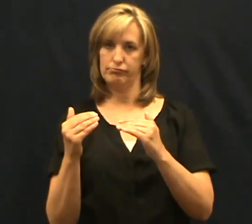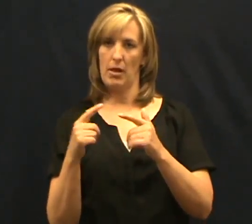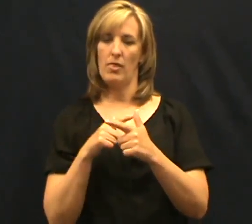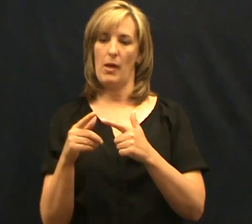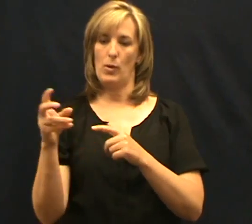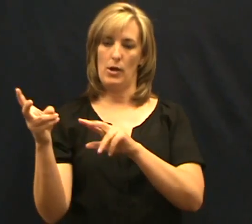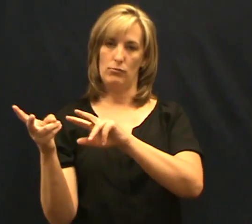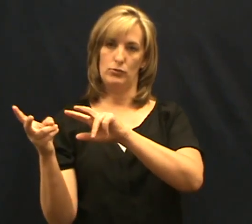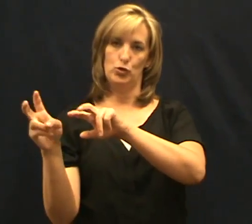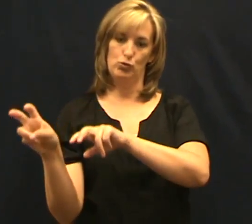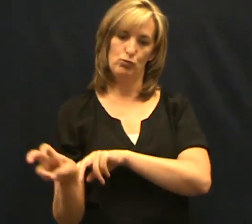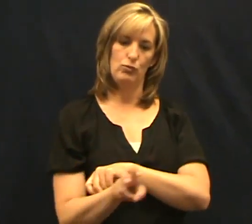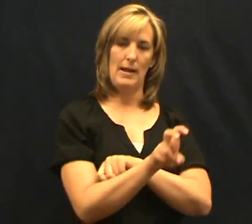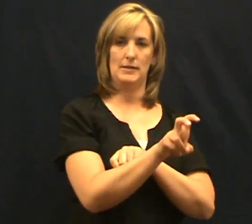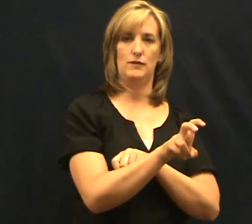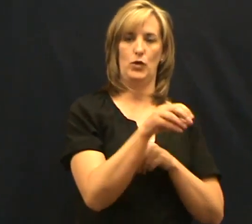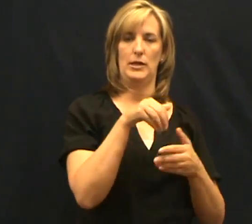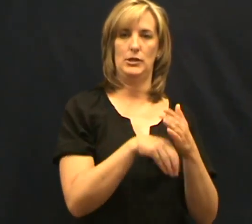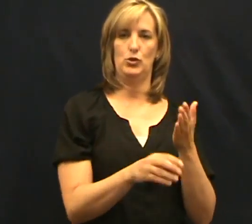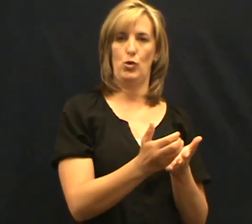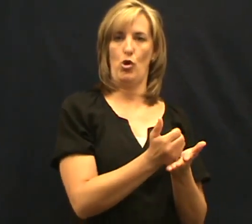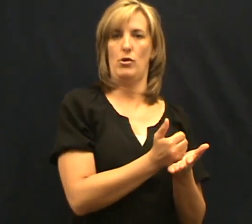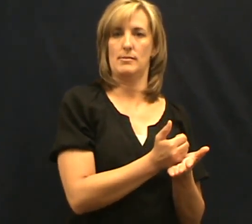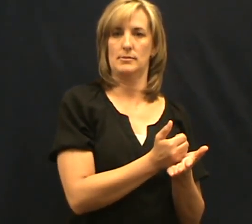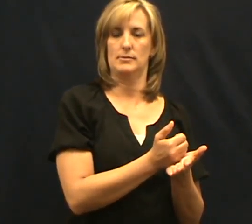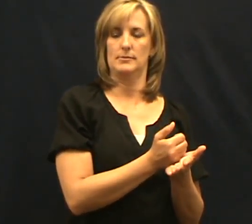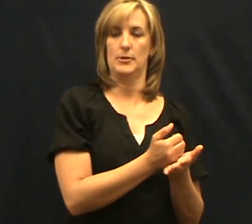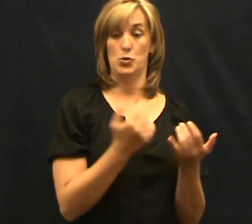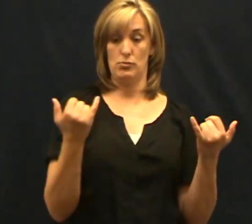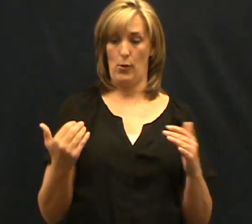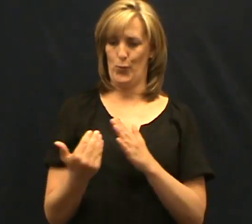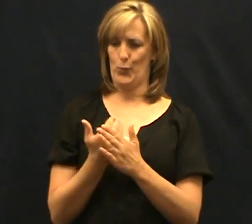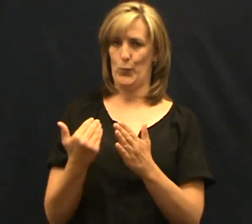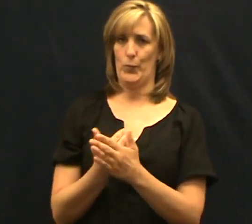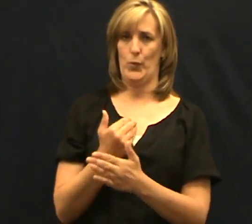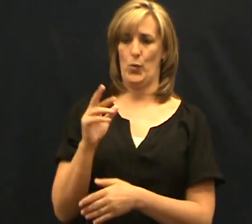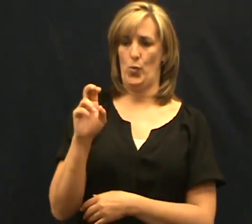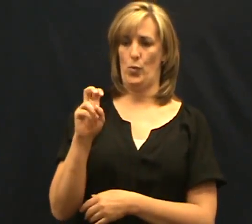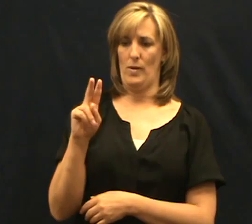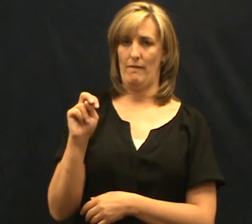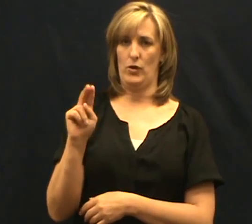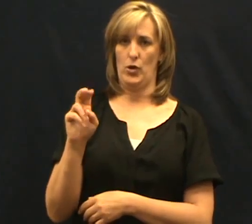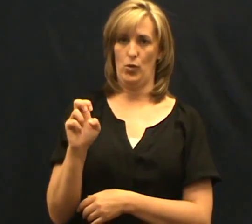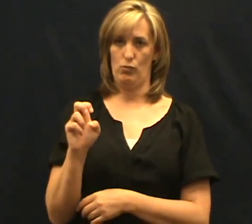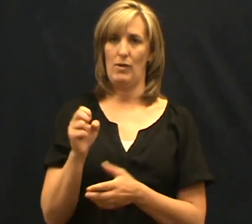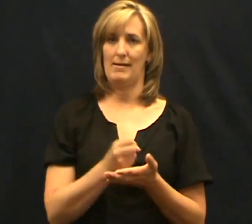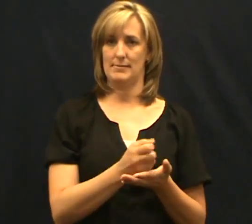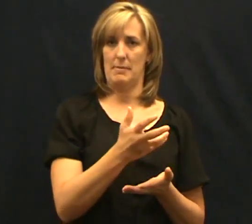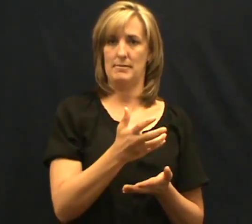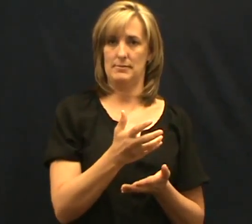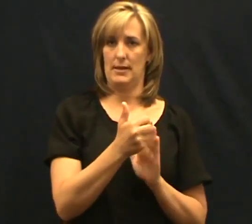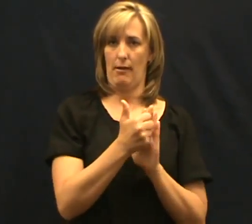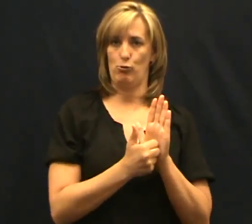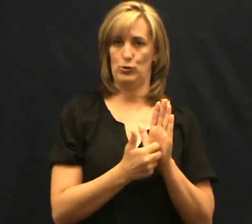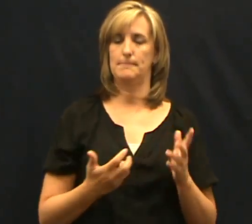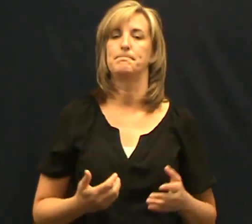that process. So we have a new scoreboard to start the next period, and that's the closing process. So